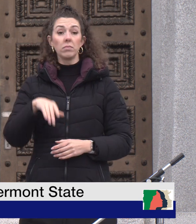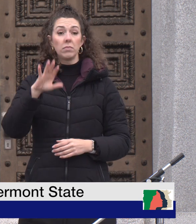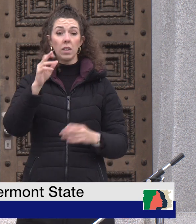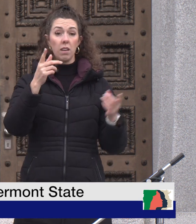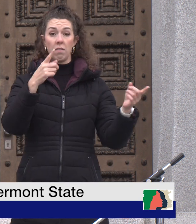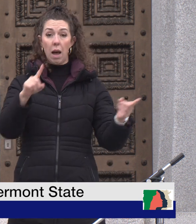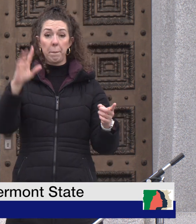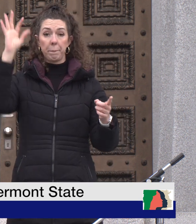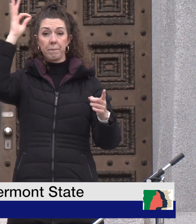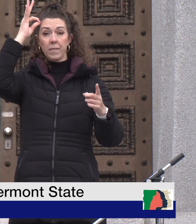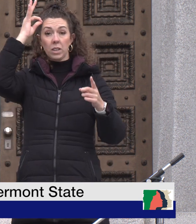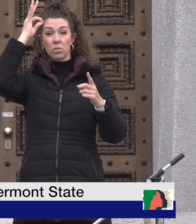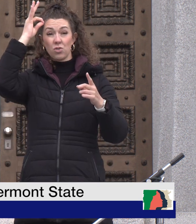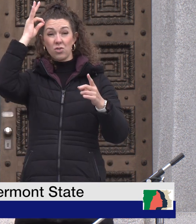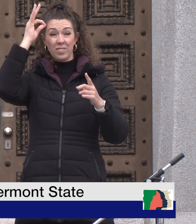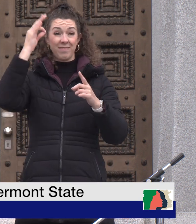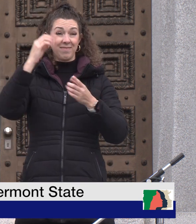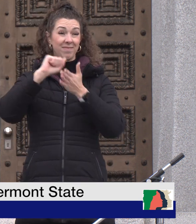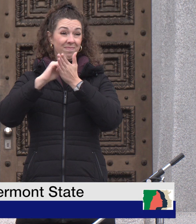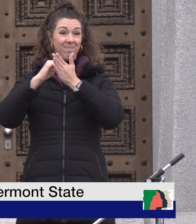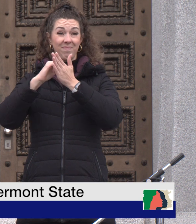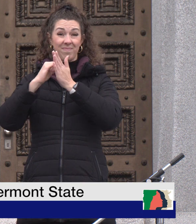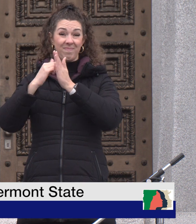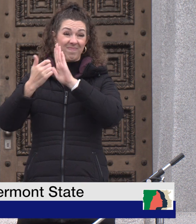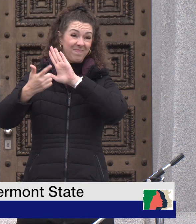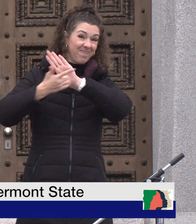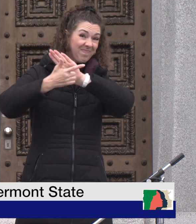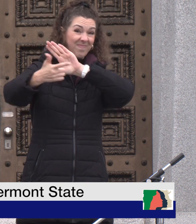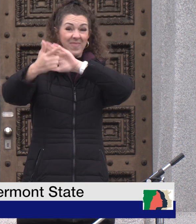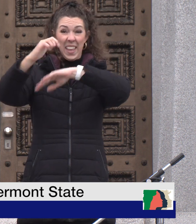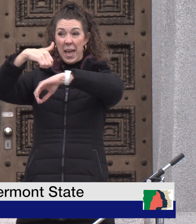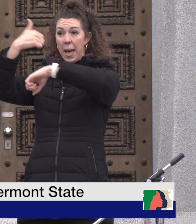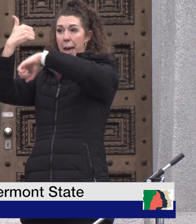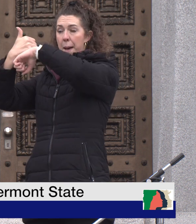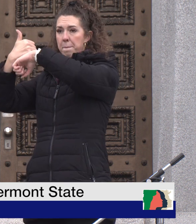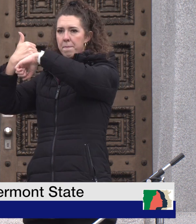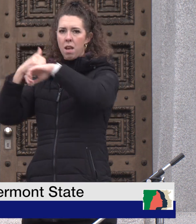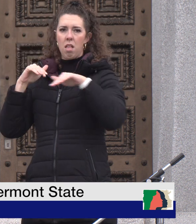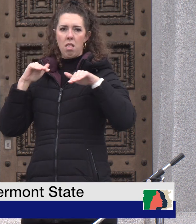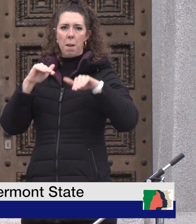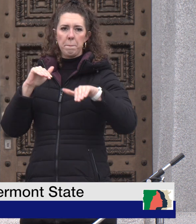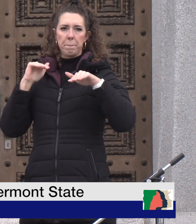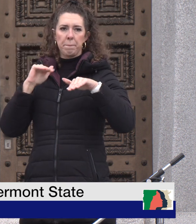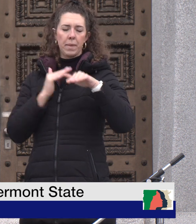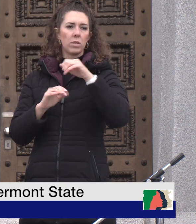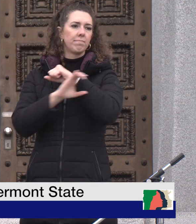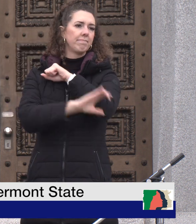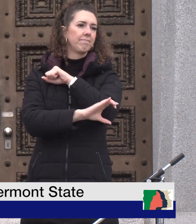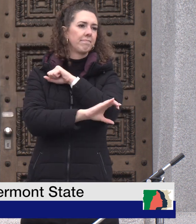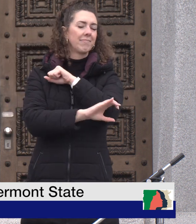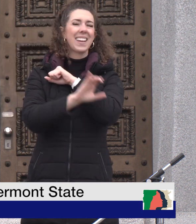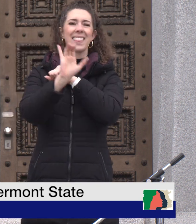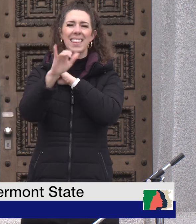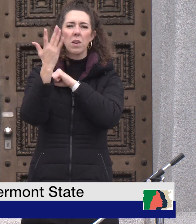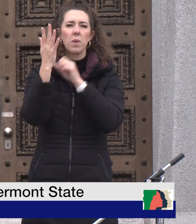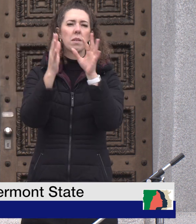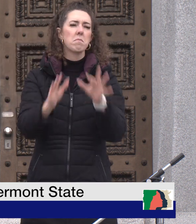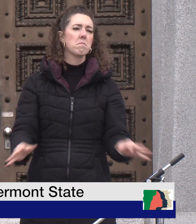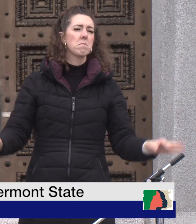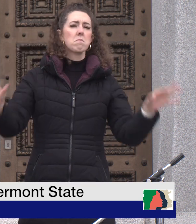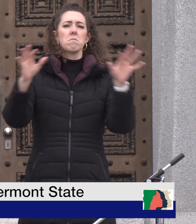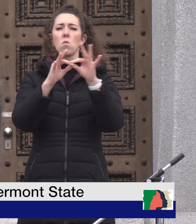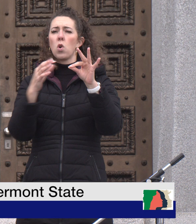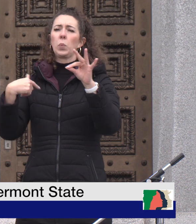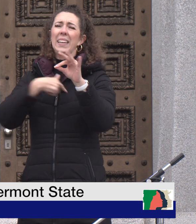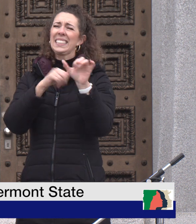abortion ban were enacted, it would supersede our constitutional amendment. And that is why abortion is still